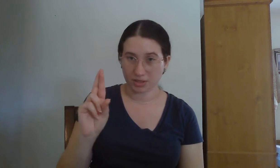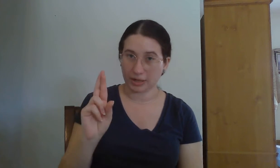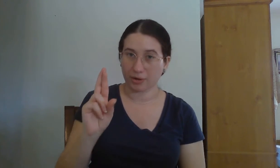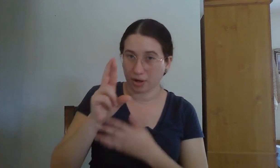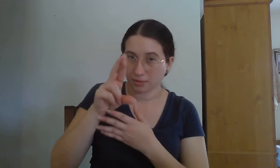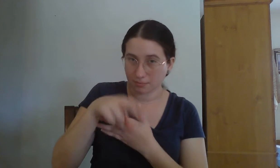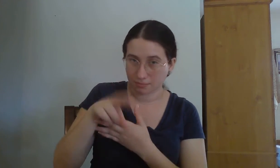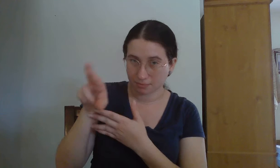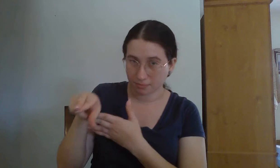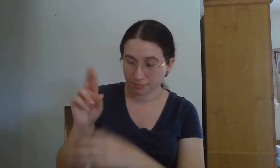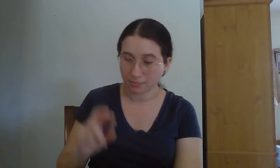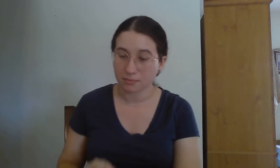letter R.